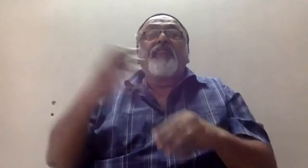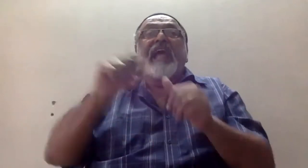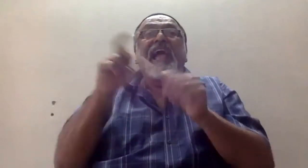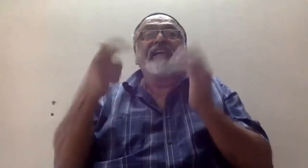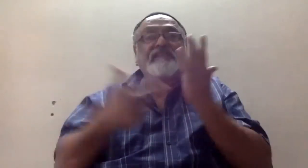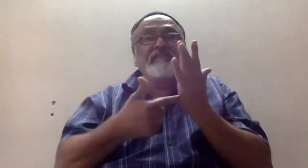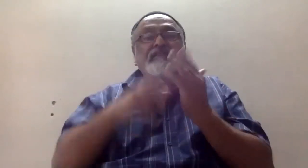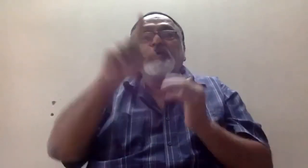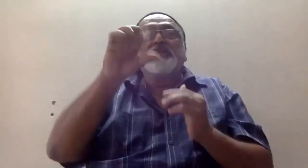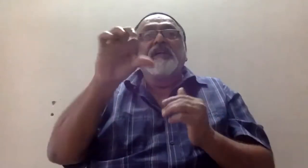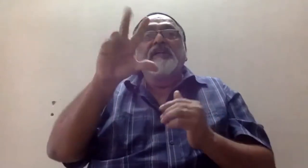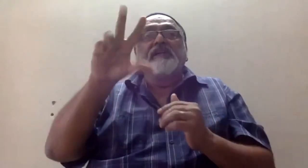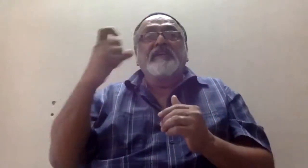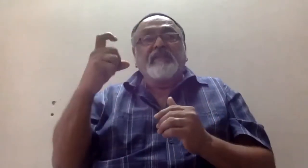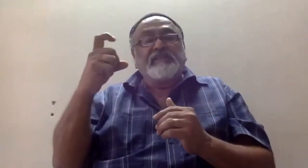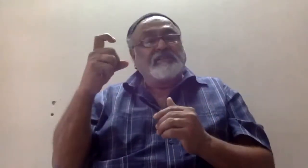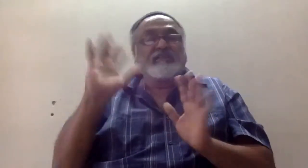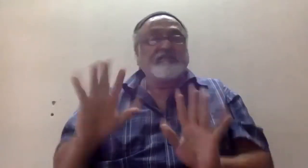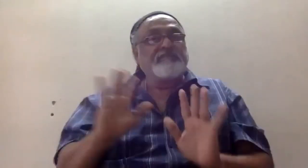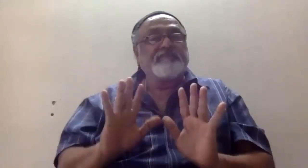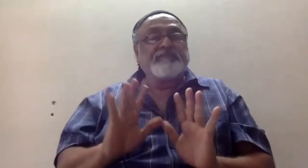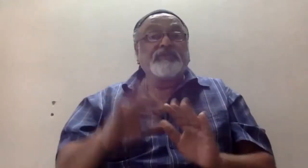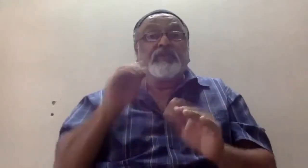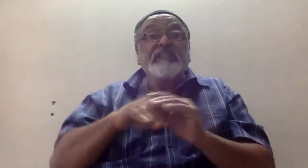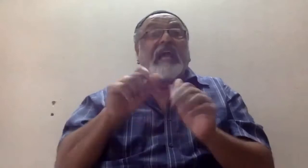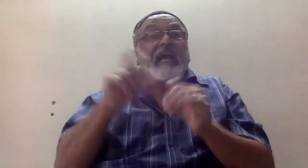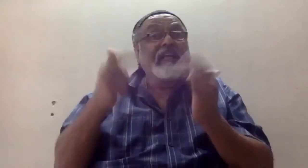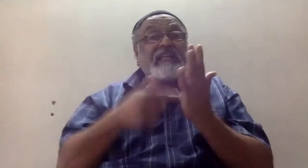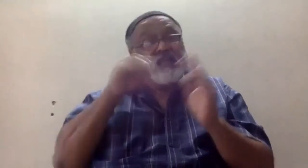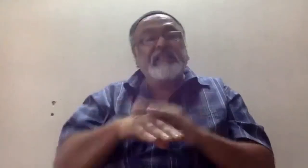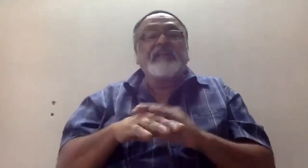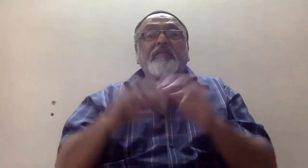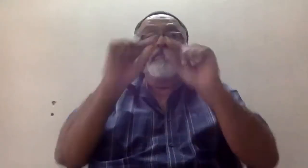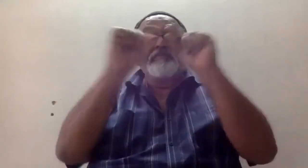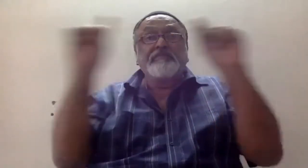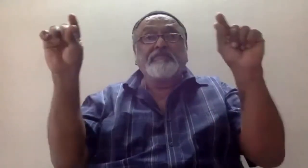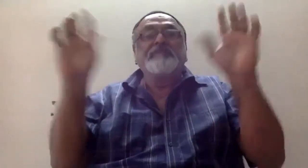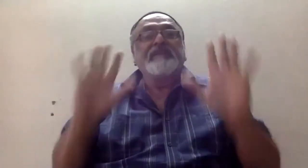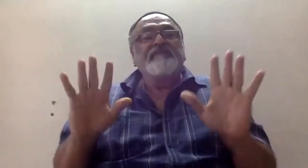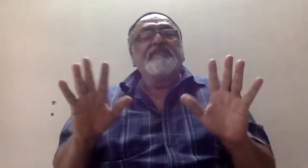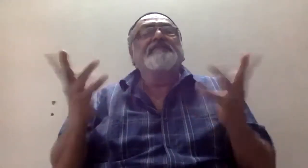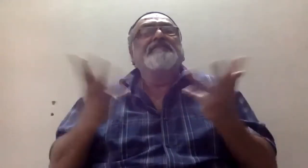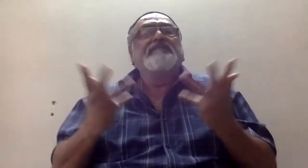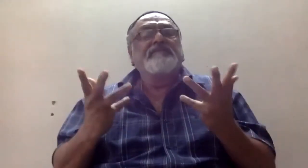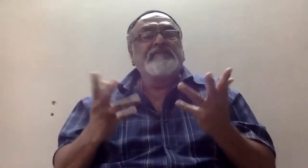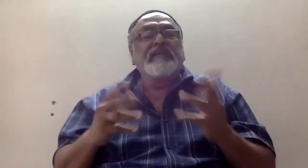So under this act, there is a provision to provide legal support to persons